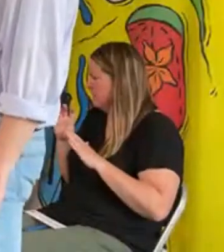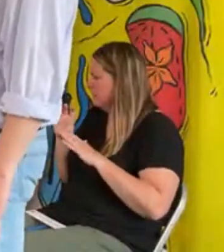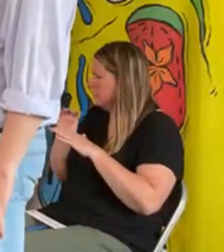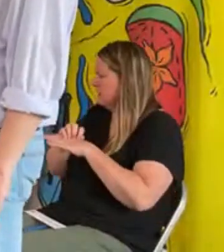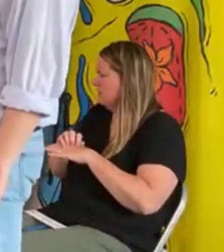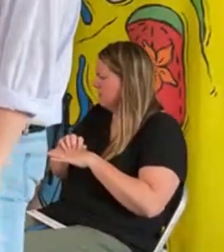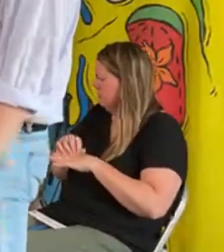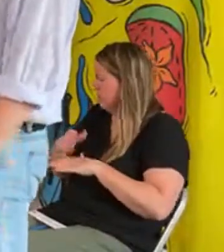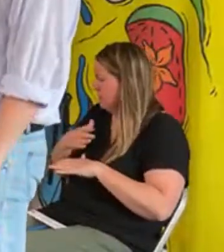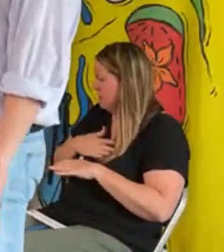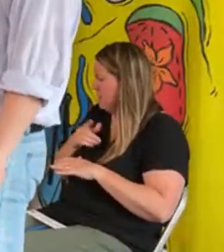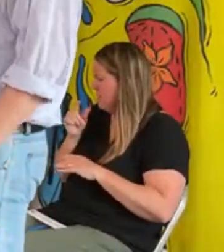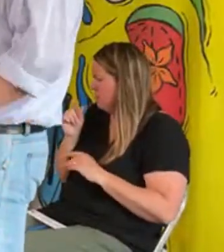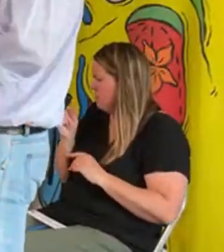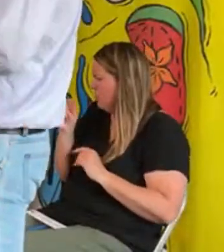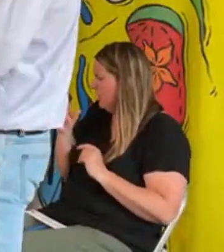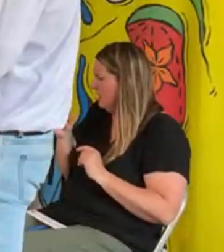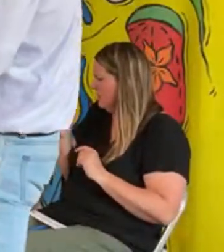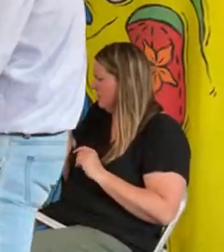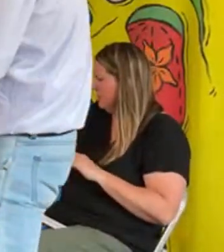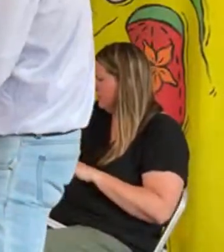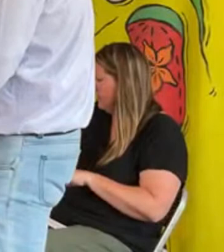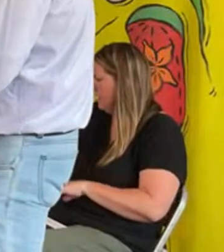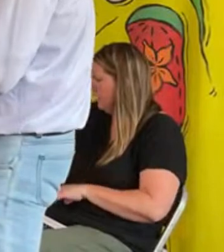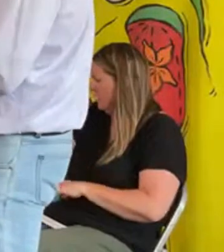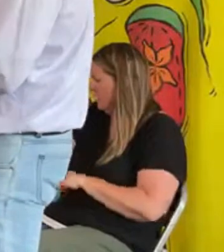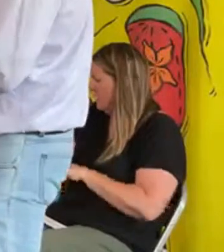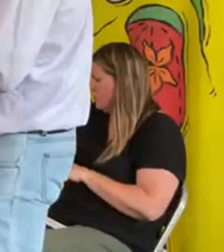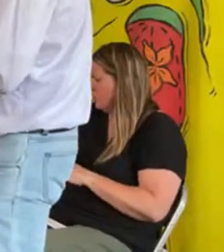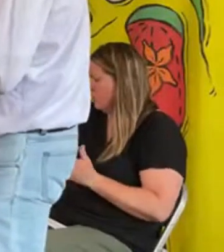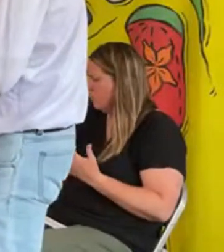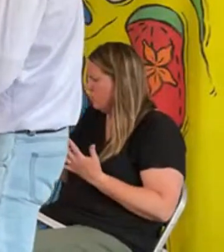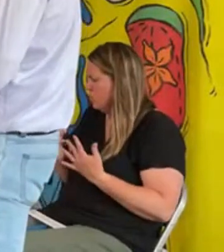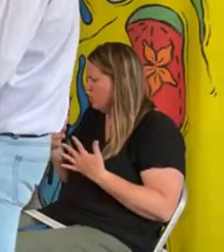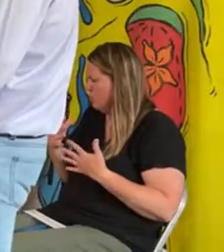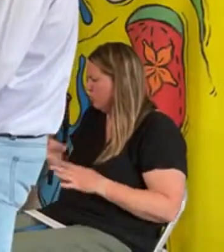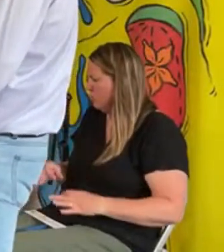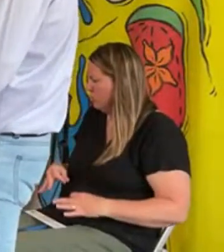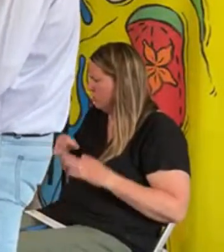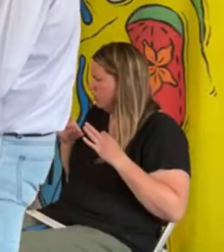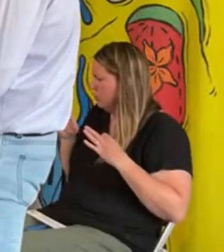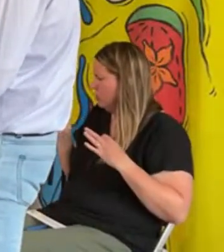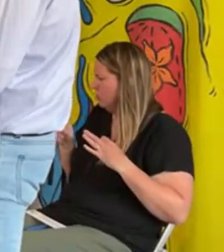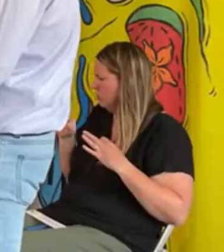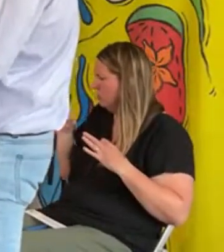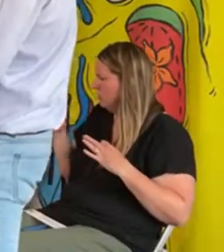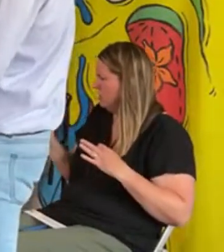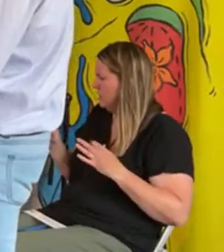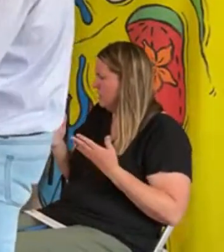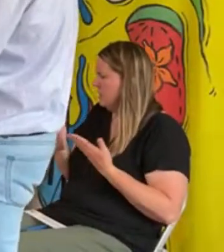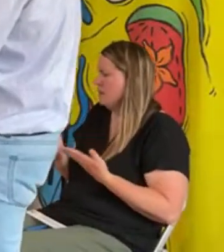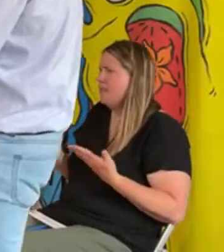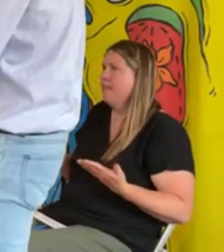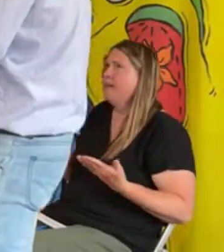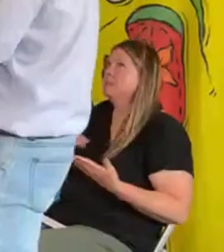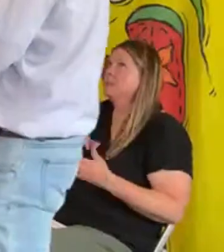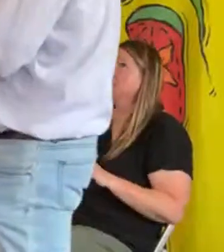my parted lips lying under the cool sheets, Sonia, that the inks fitted.